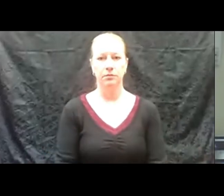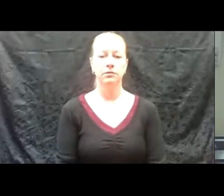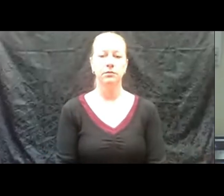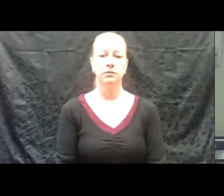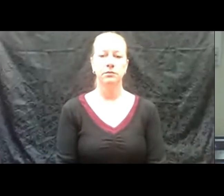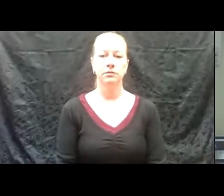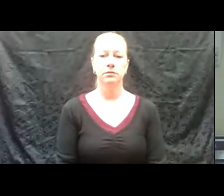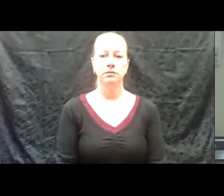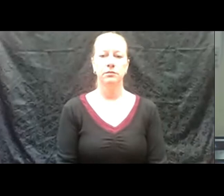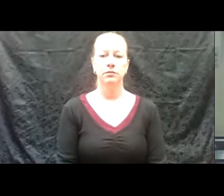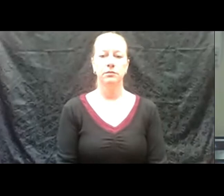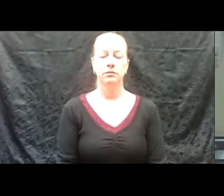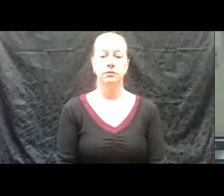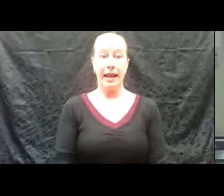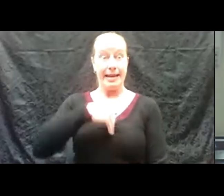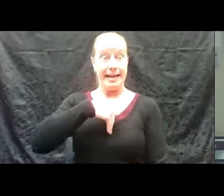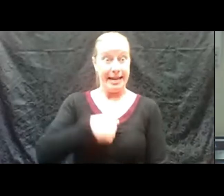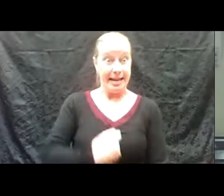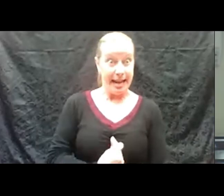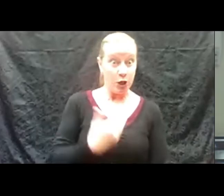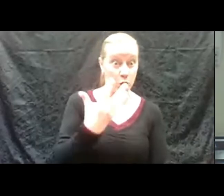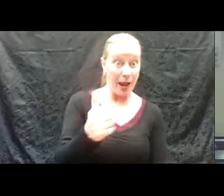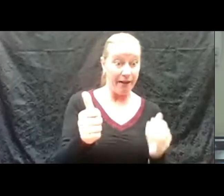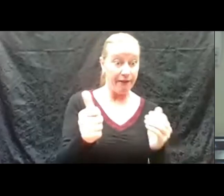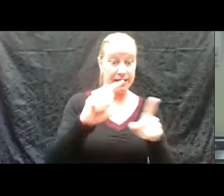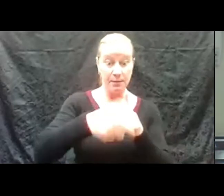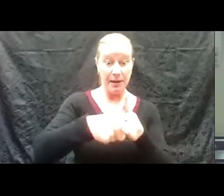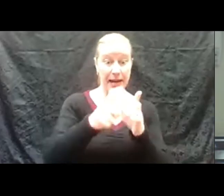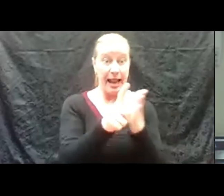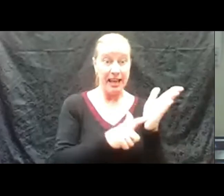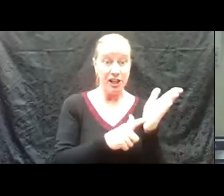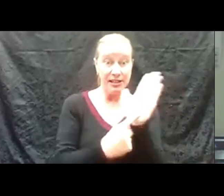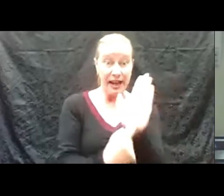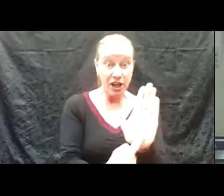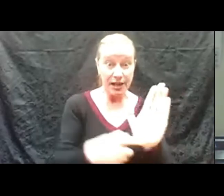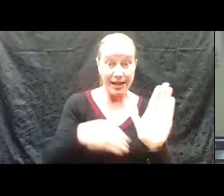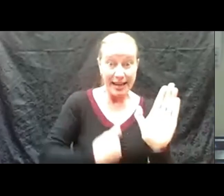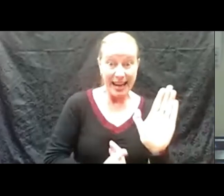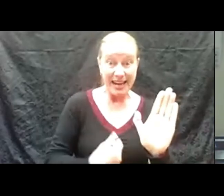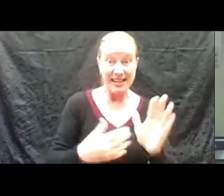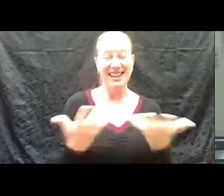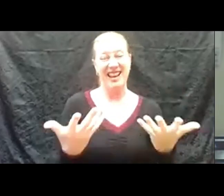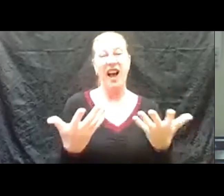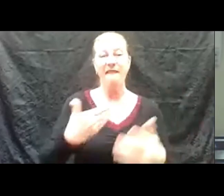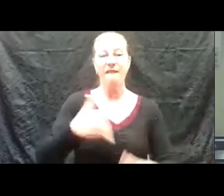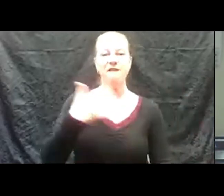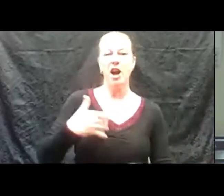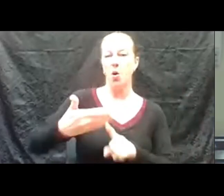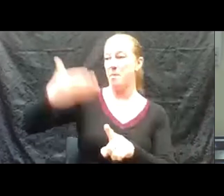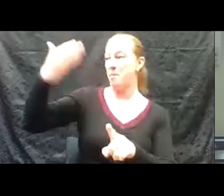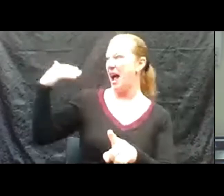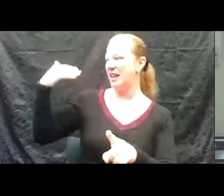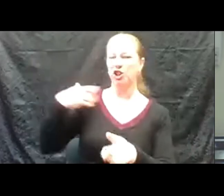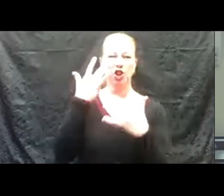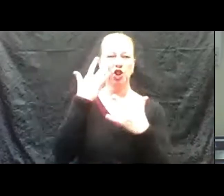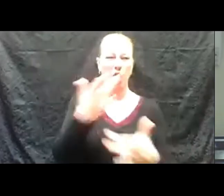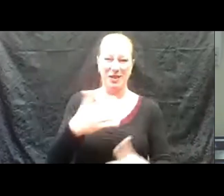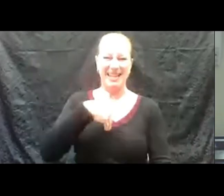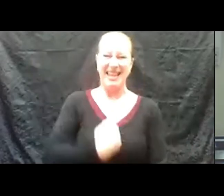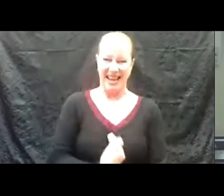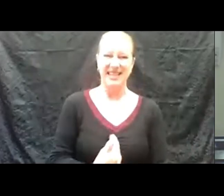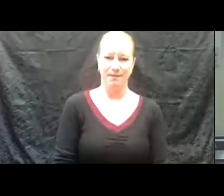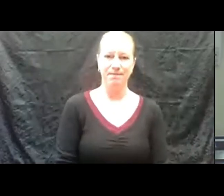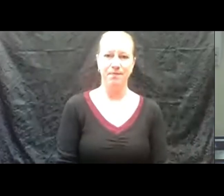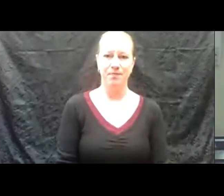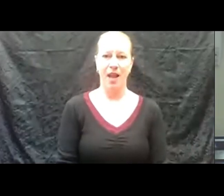In terms of whether or not we need to have accessibility legislation, I think the past has proven that we do. I live next door to a